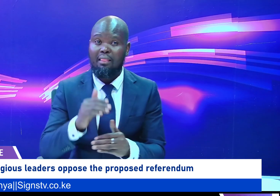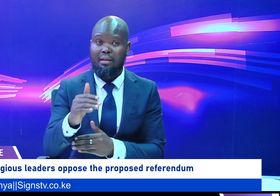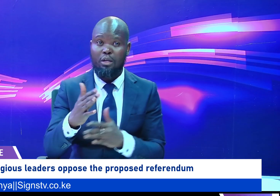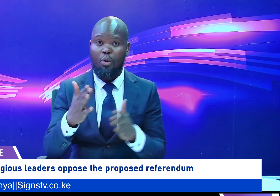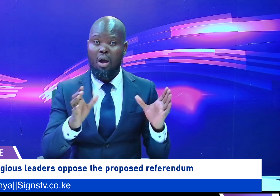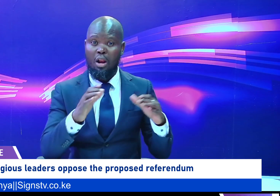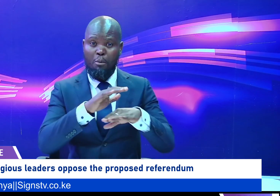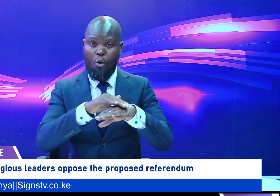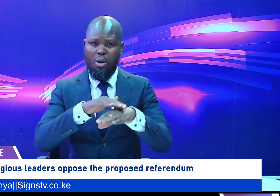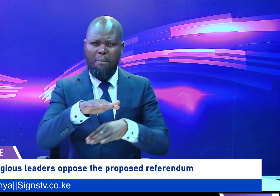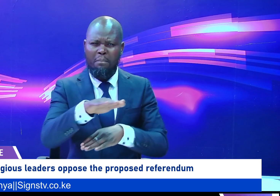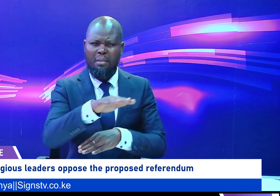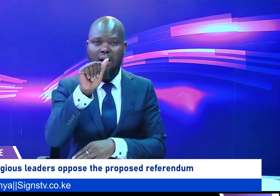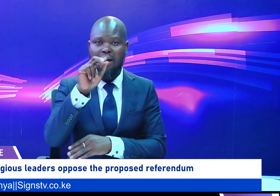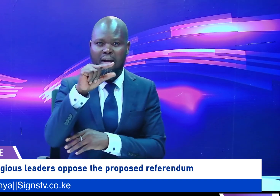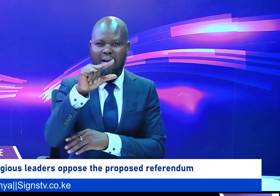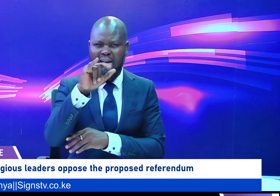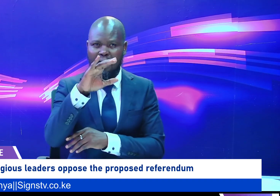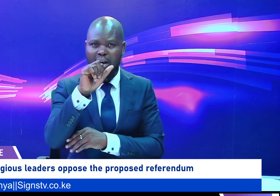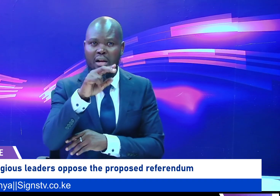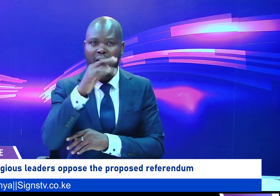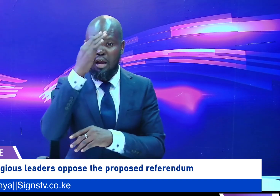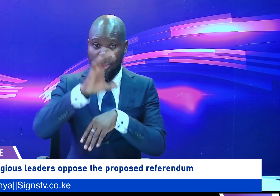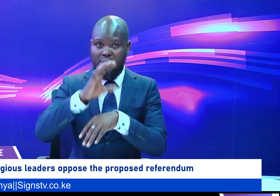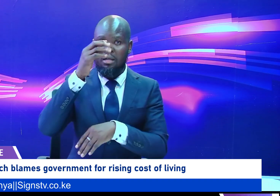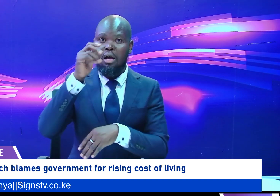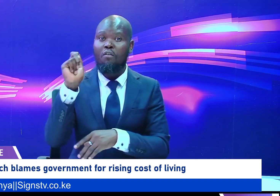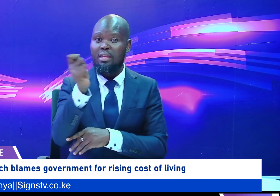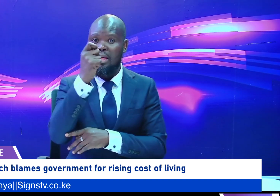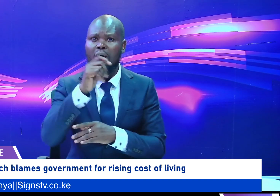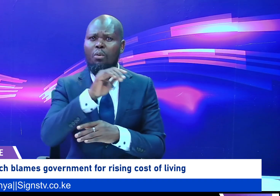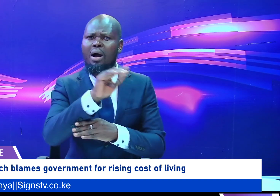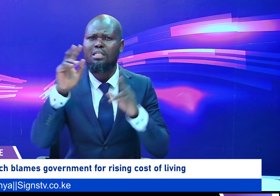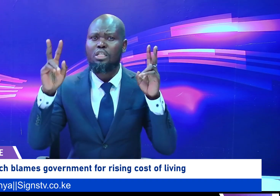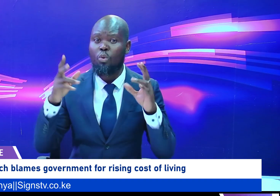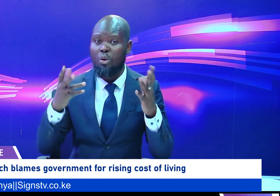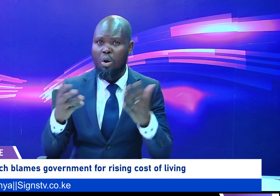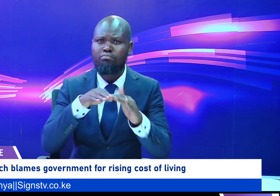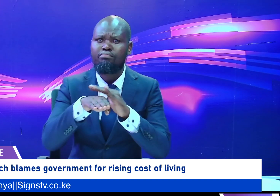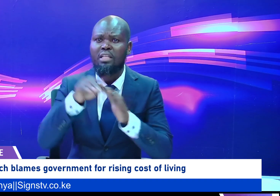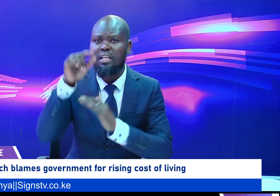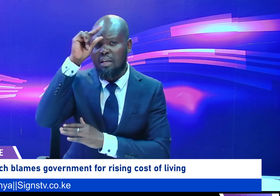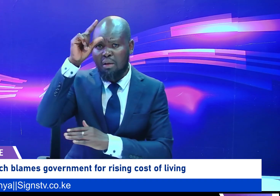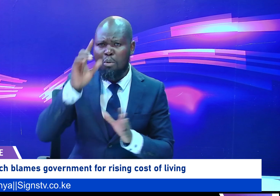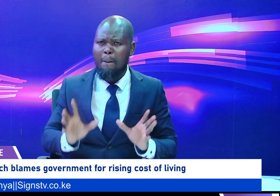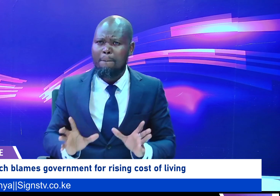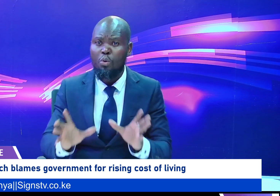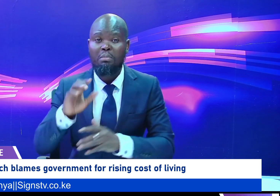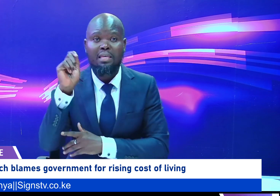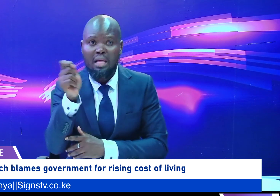And still on matters religious, the Anglican Church of Kenya is accusing the government of pushing Kenyans to the wall, warning that